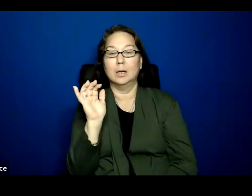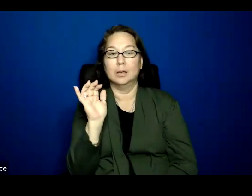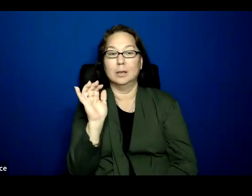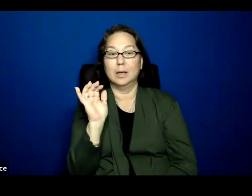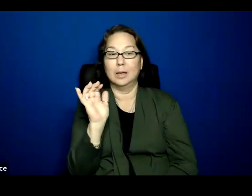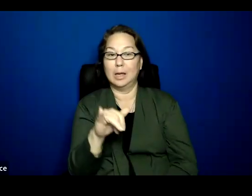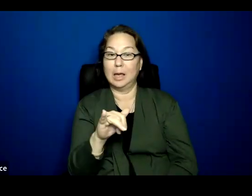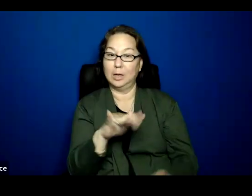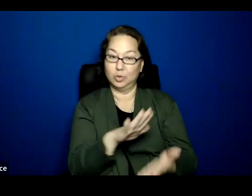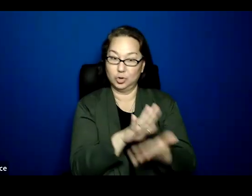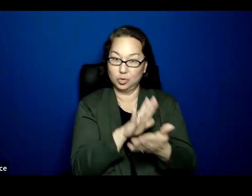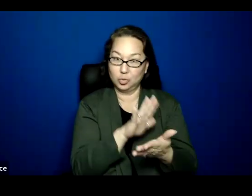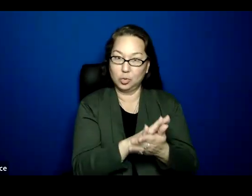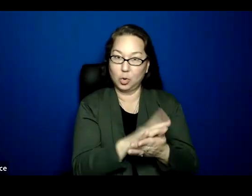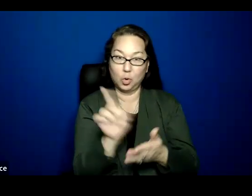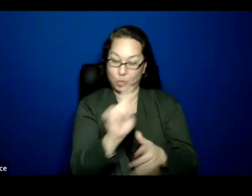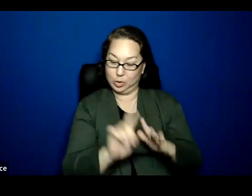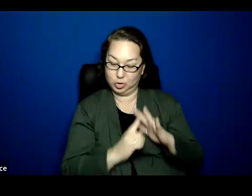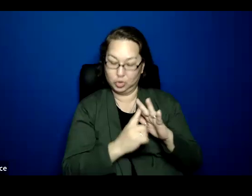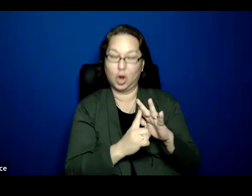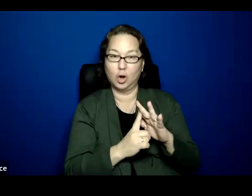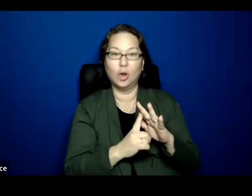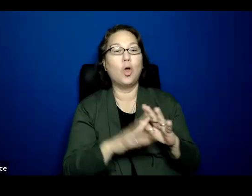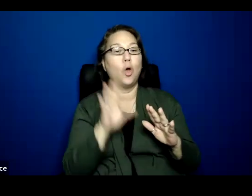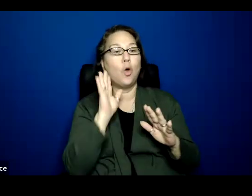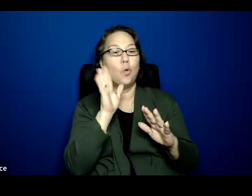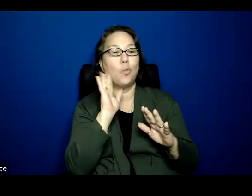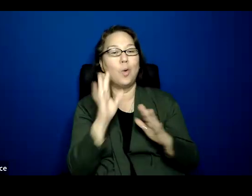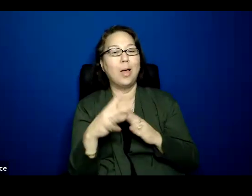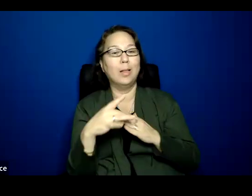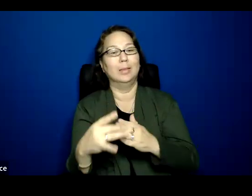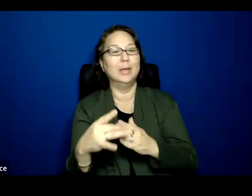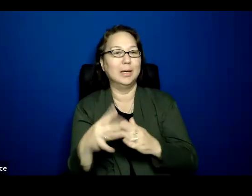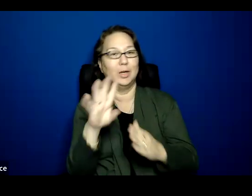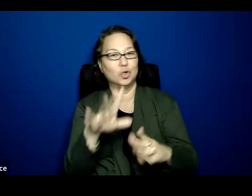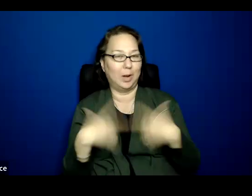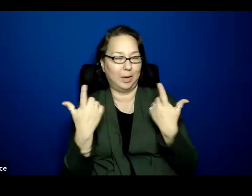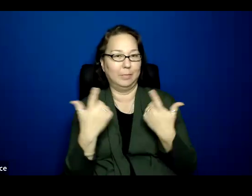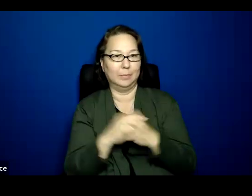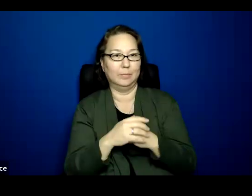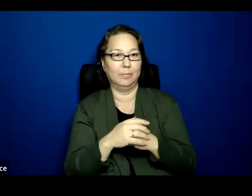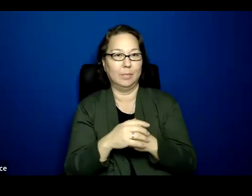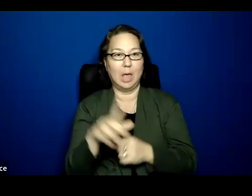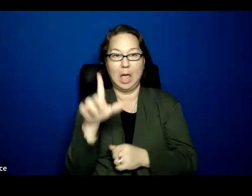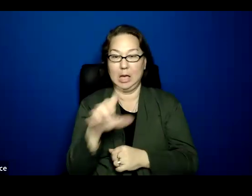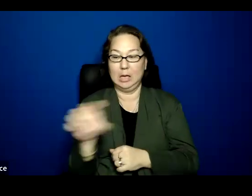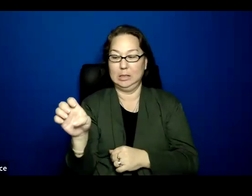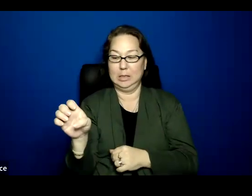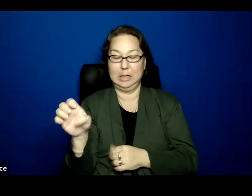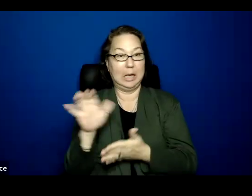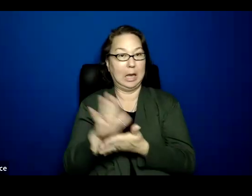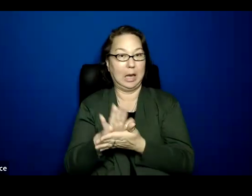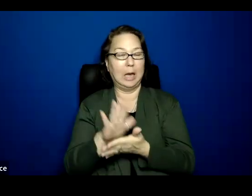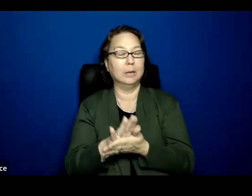in your life. And Lee Academy has been one of the